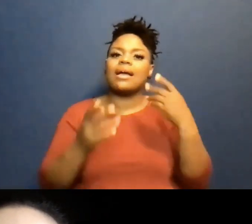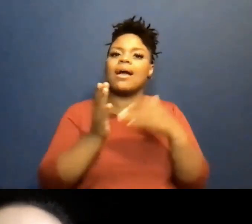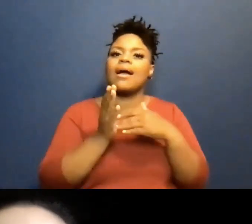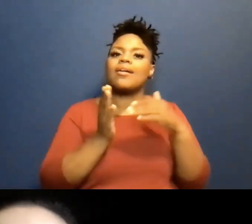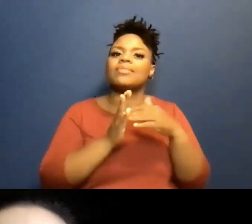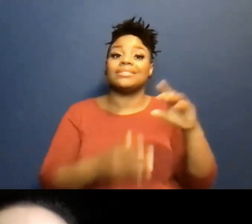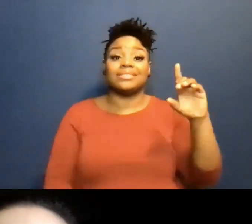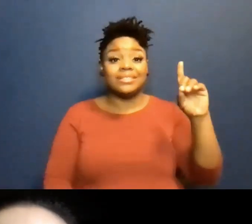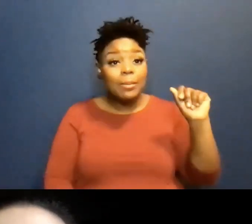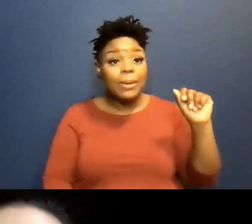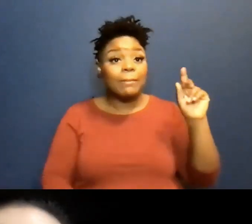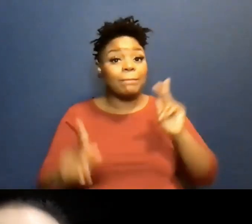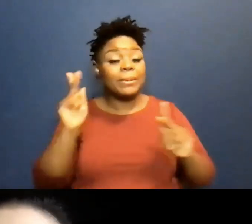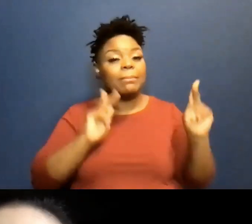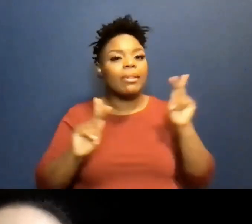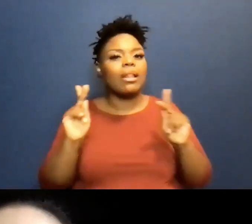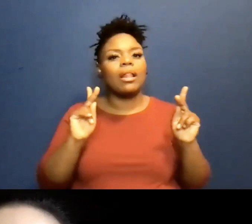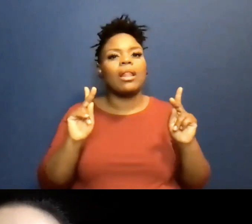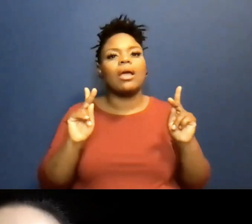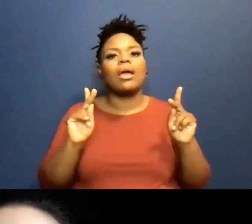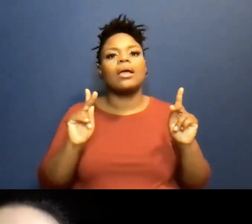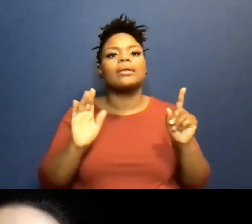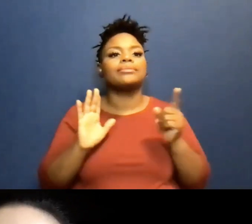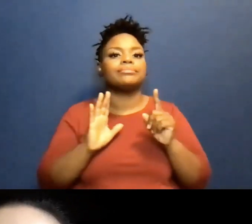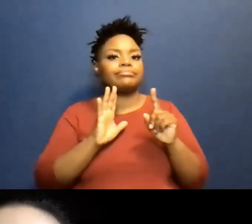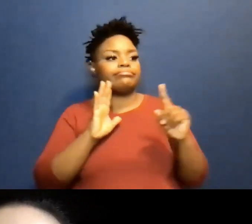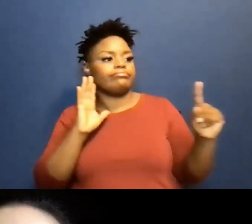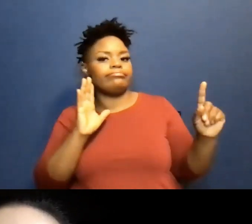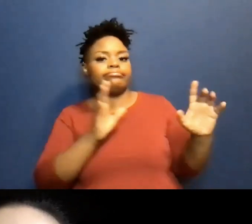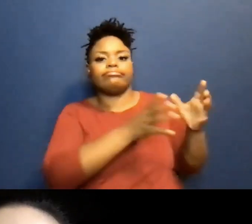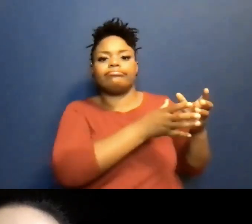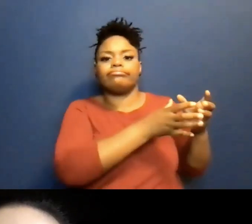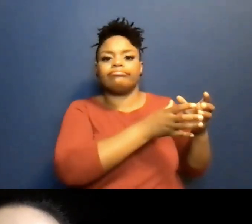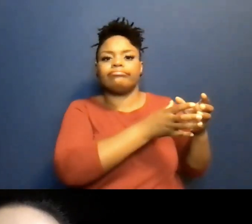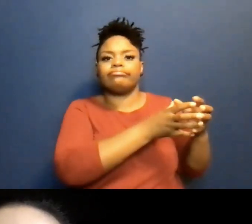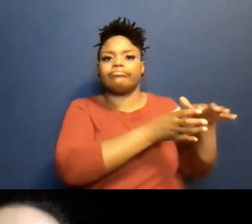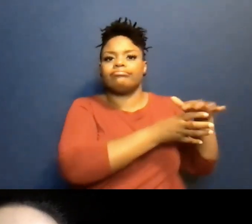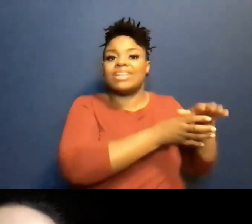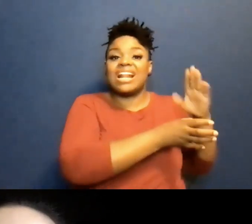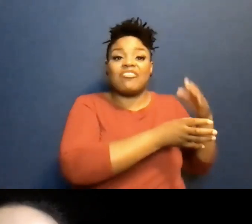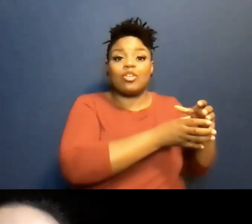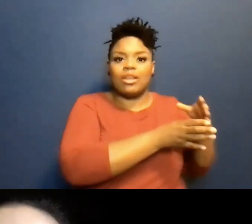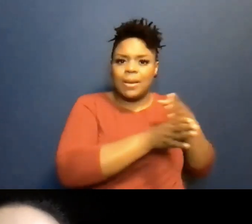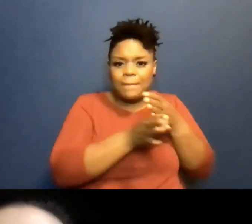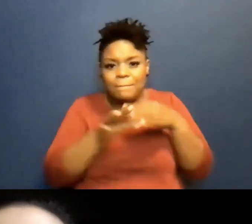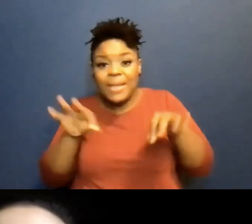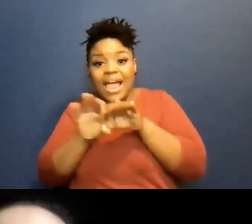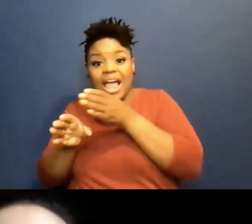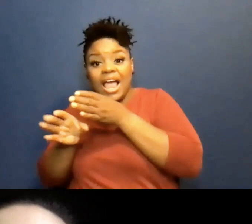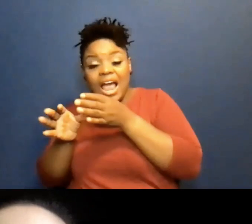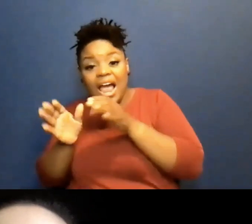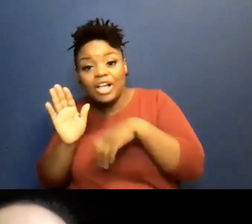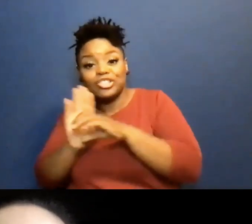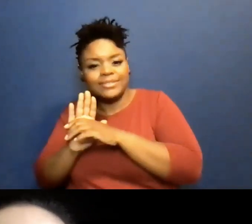the sidekick or maybe even as the main character, but oftentimes not with other disabled